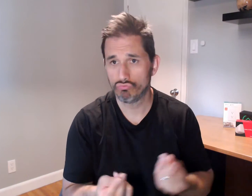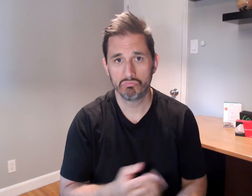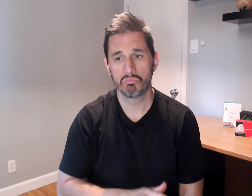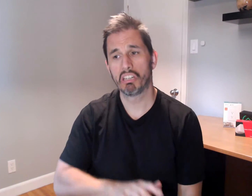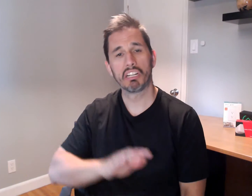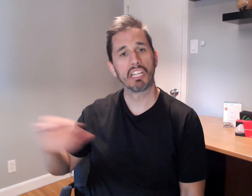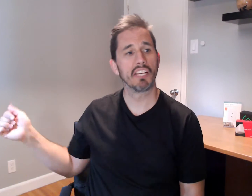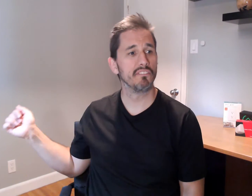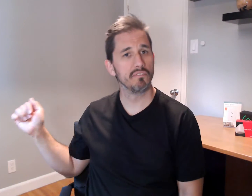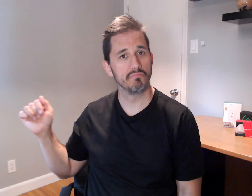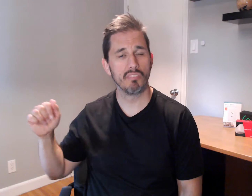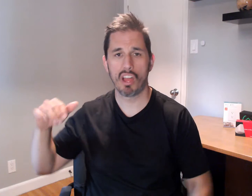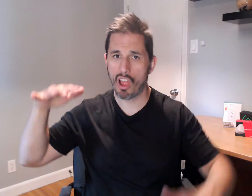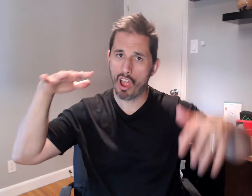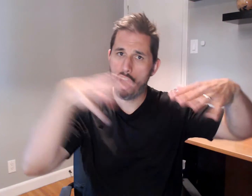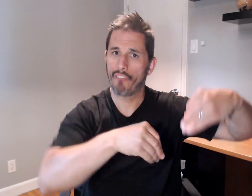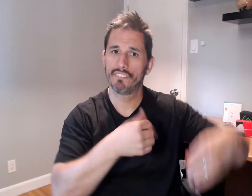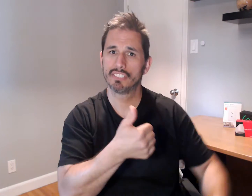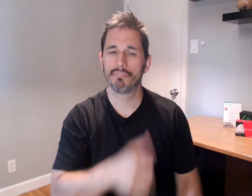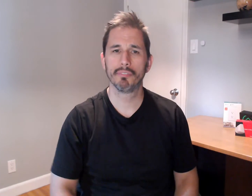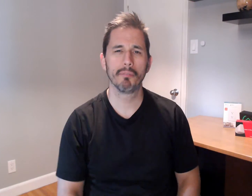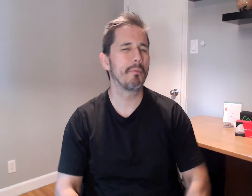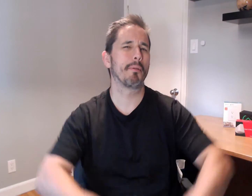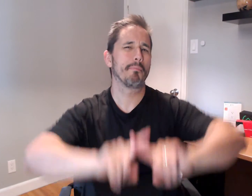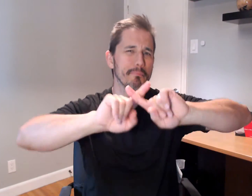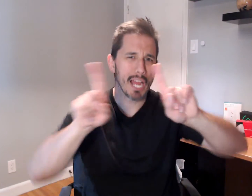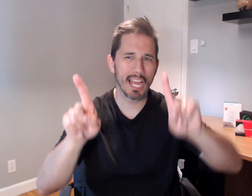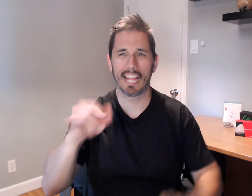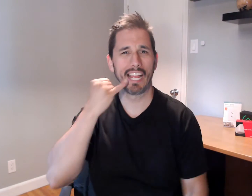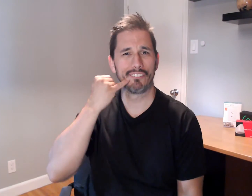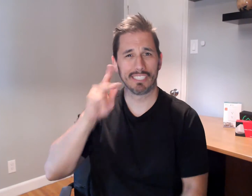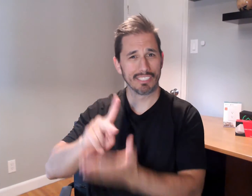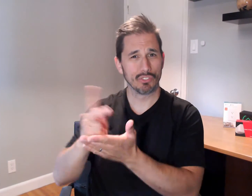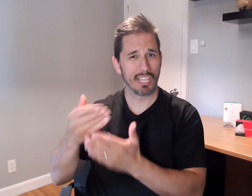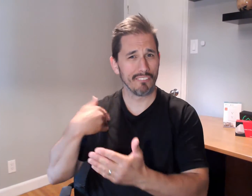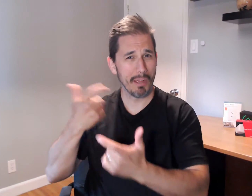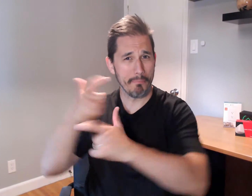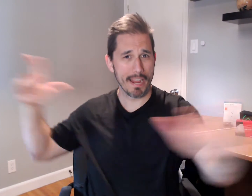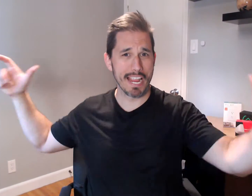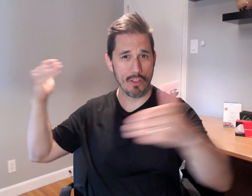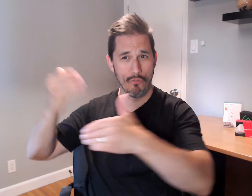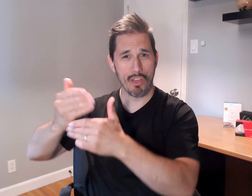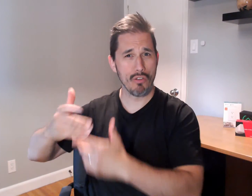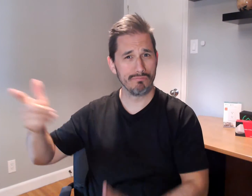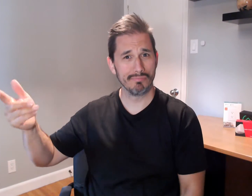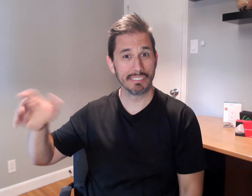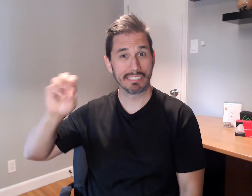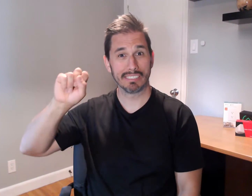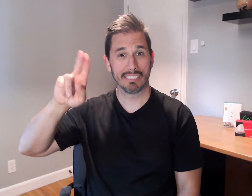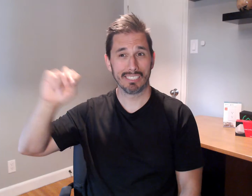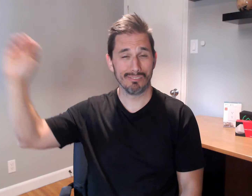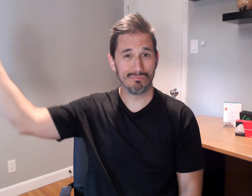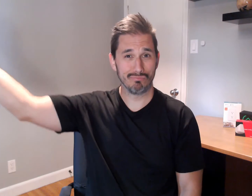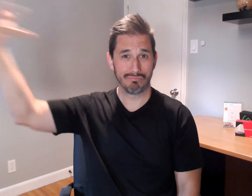sensor to turn lights on whenever you go into the room and to turn off whenever you leave. However, if you have a large,